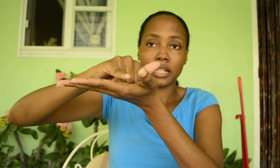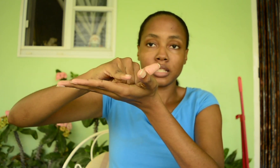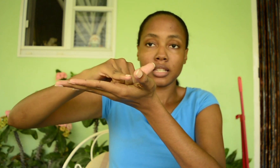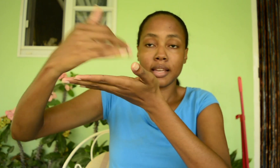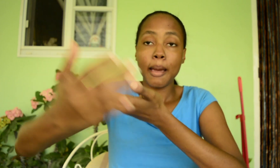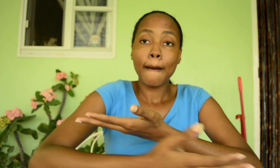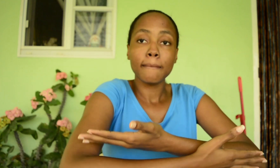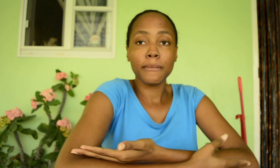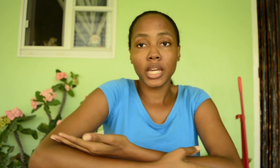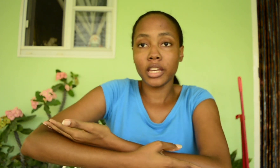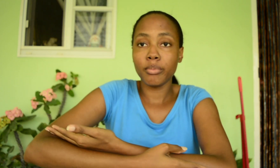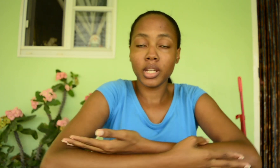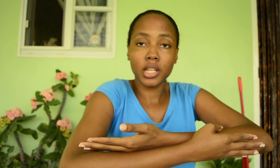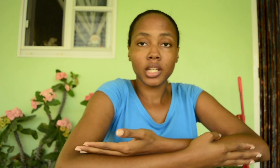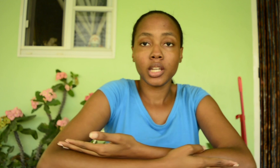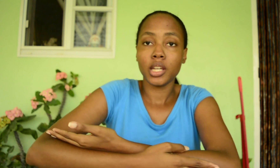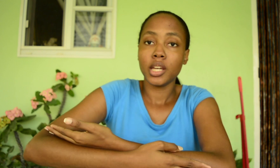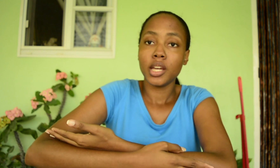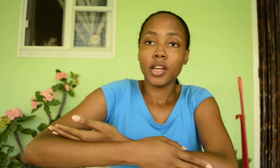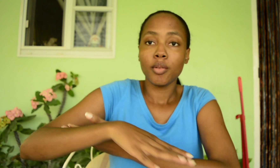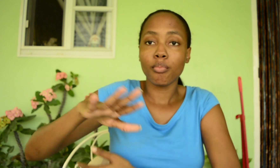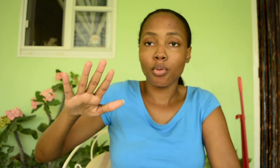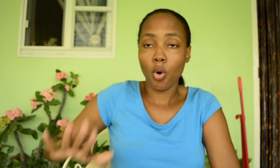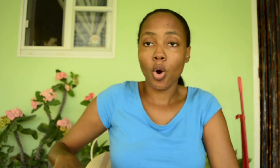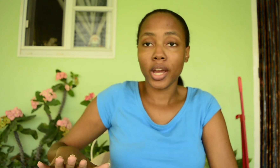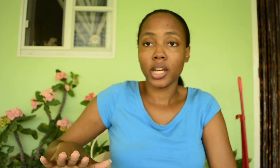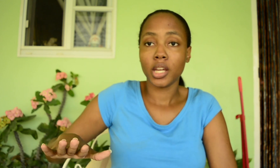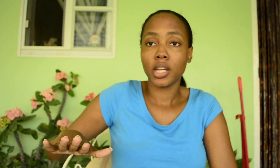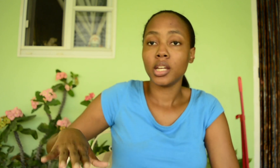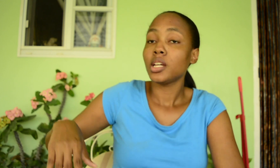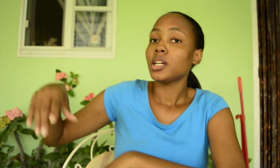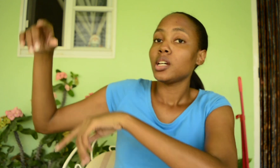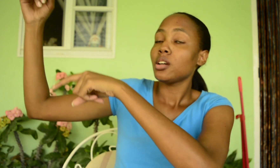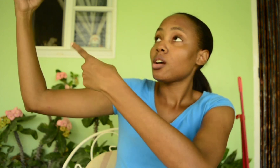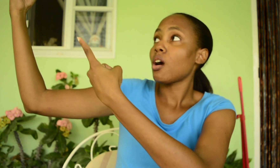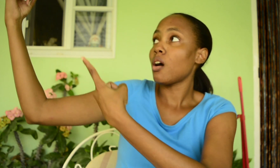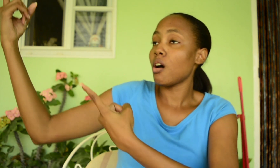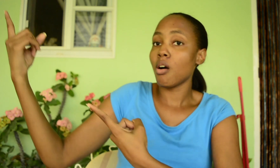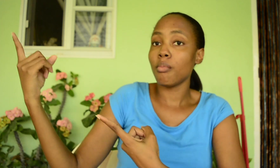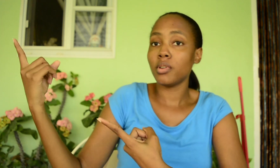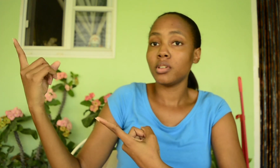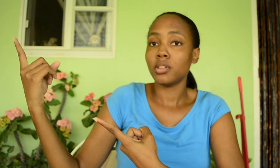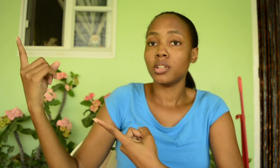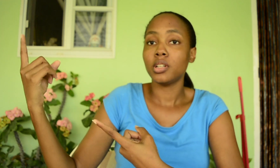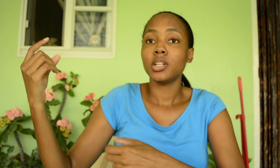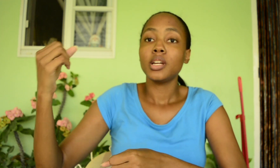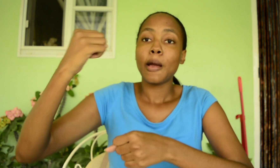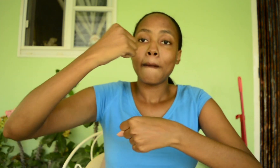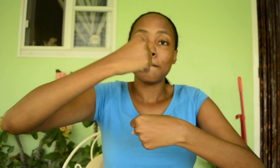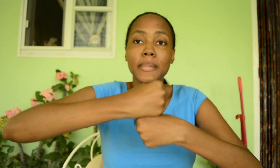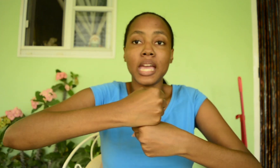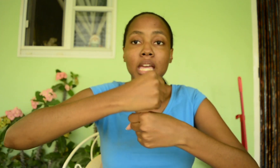that baby boy come make